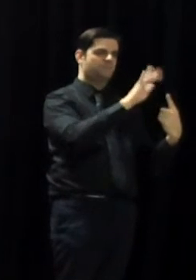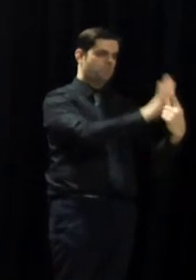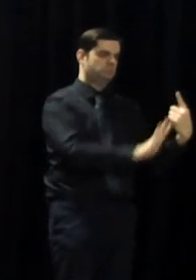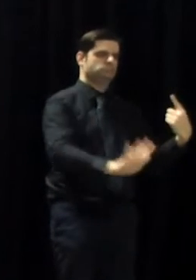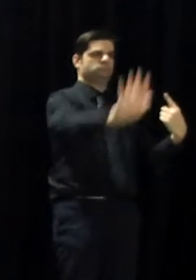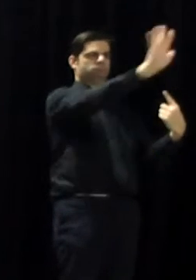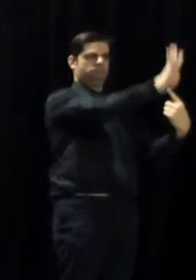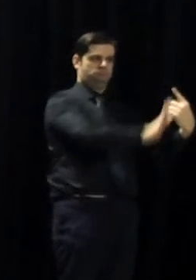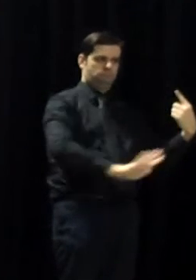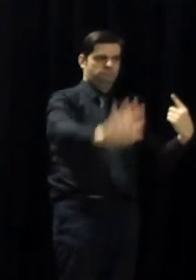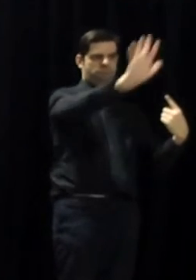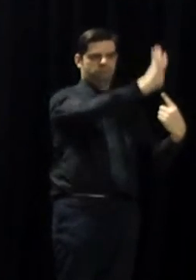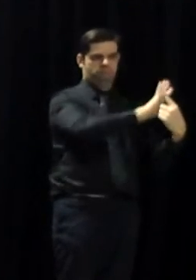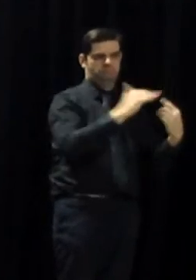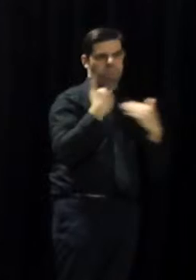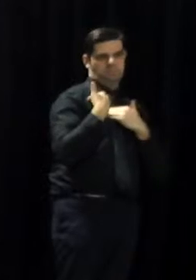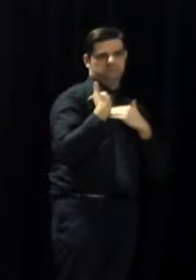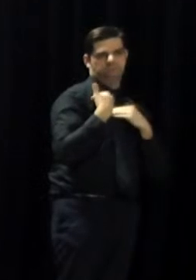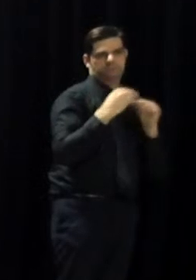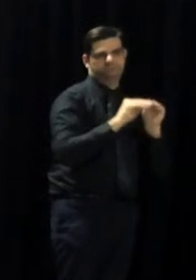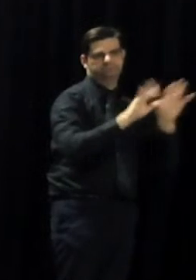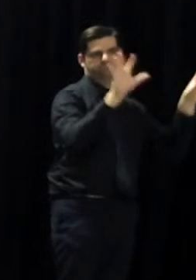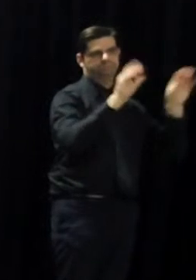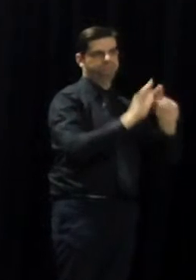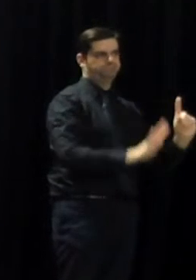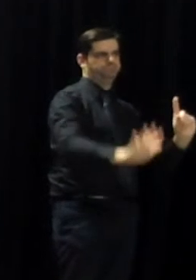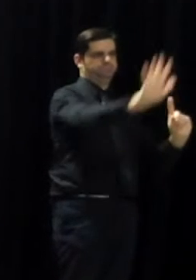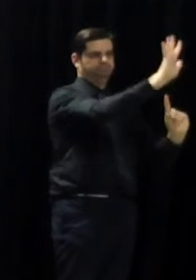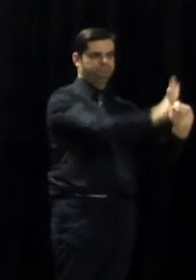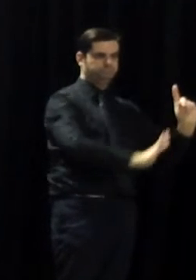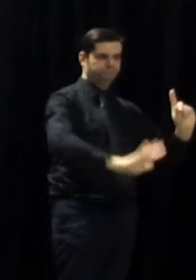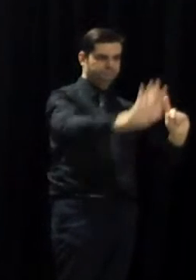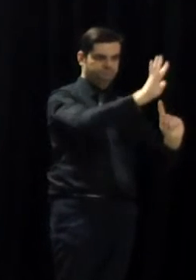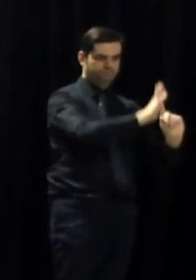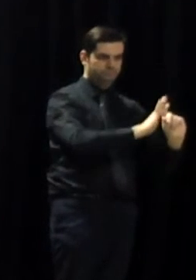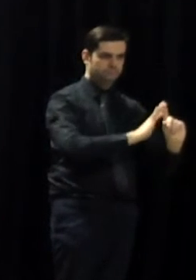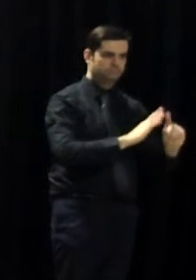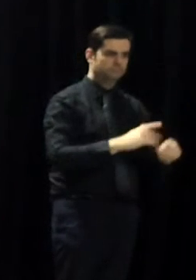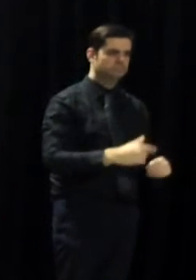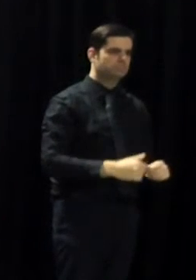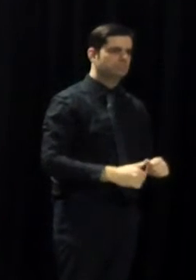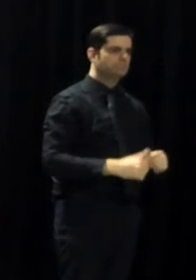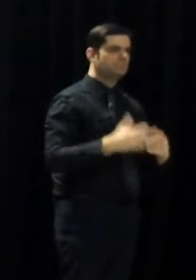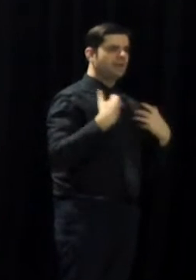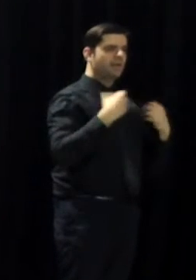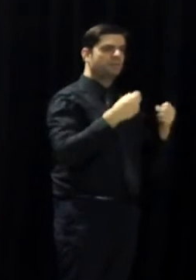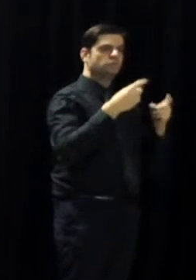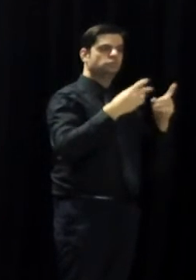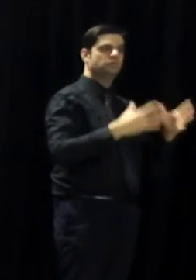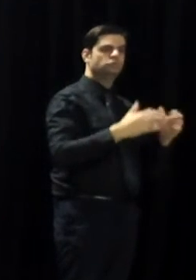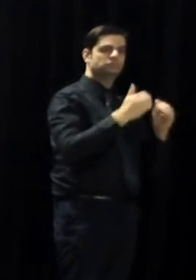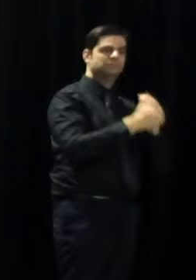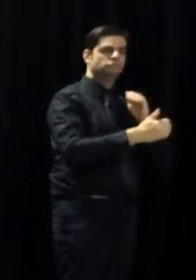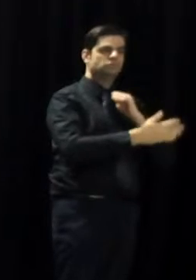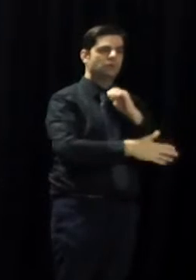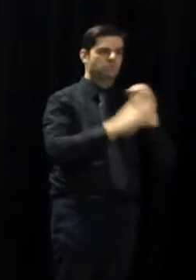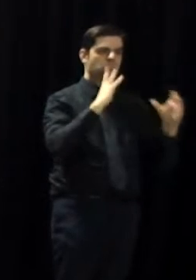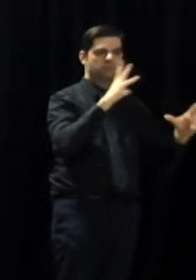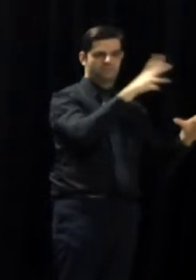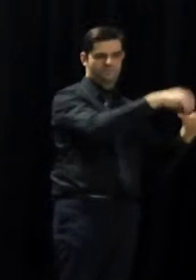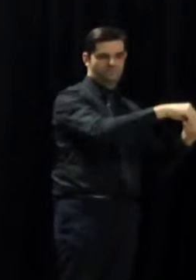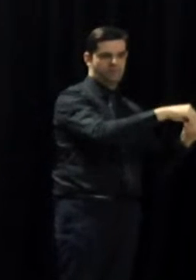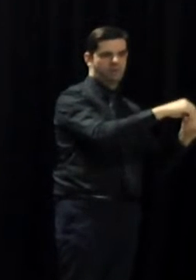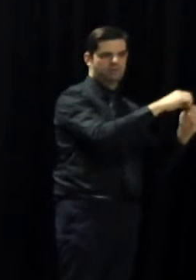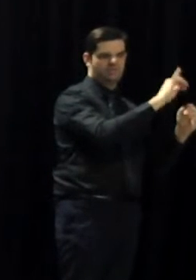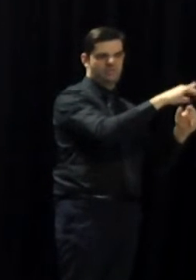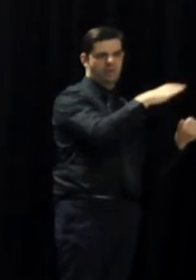committee. The health directors in each county will play a large role because you don't